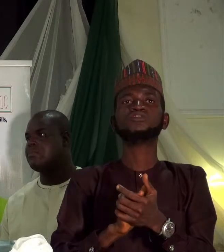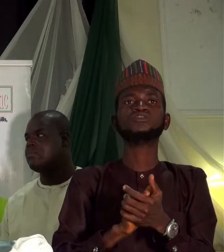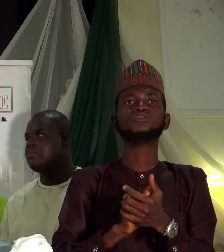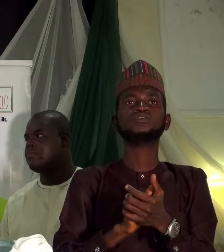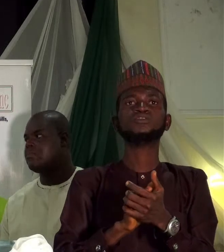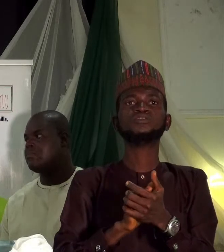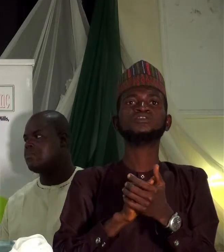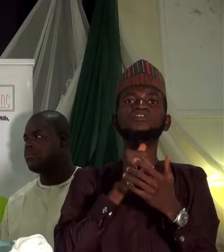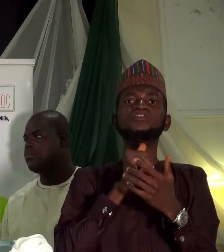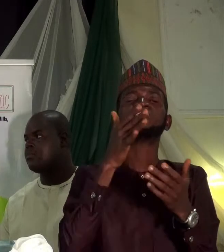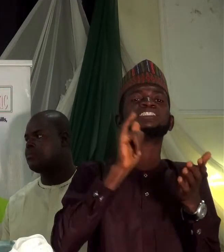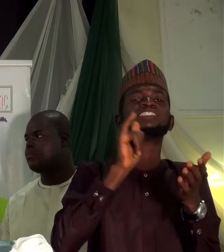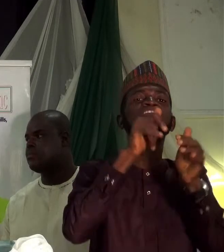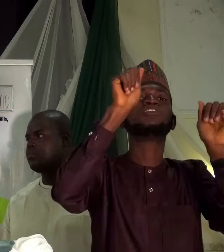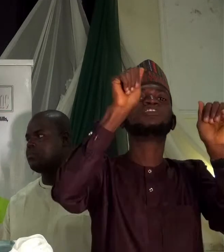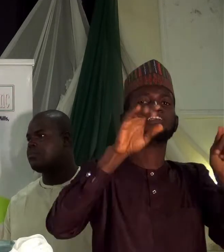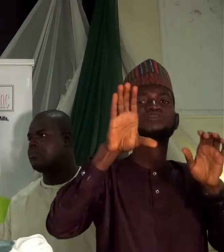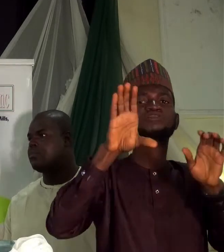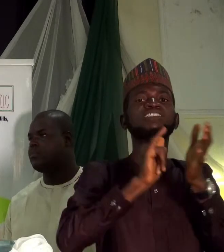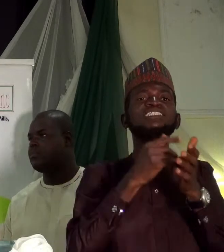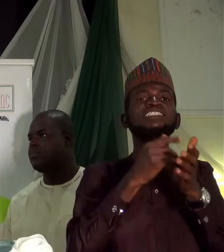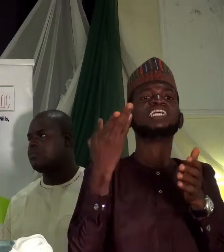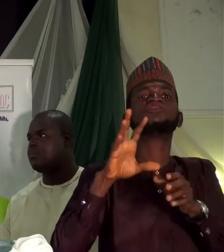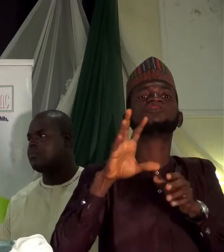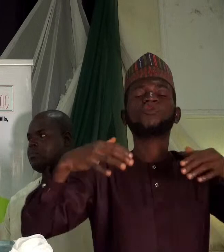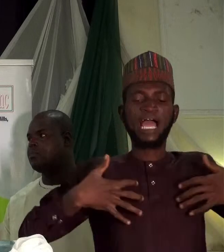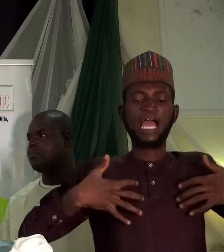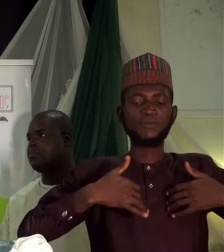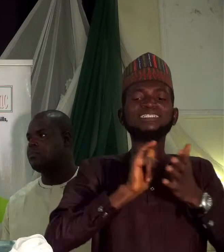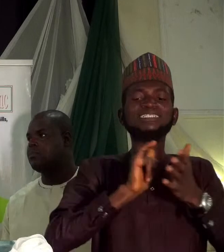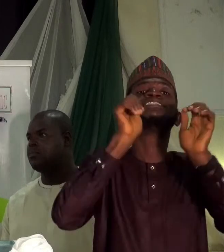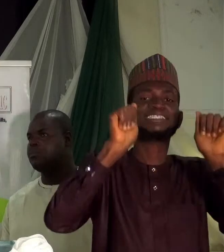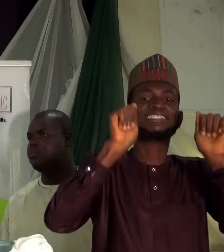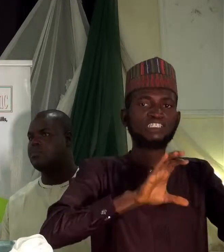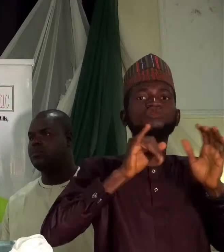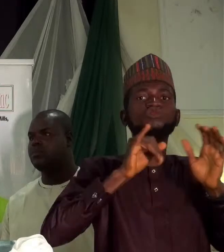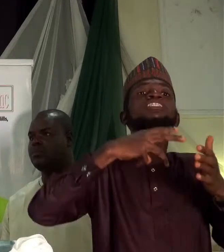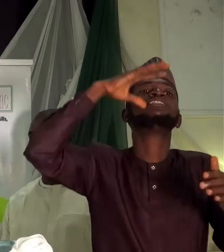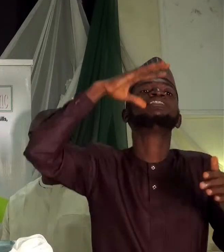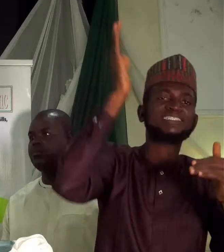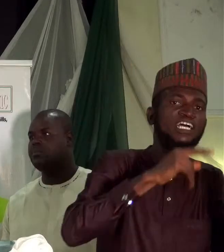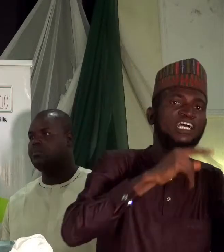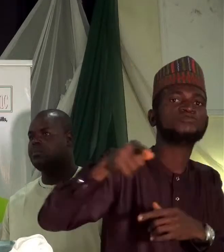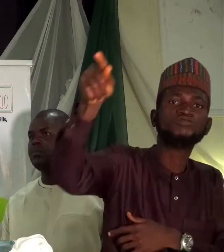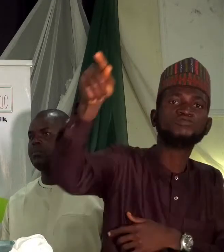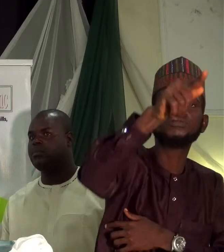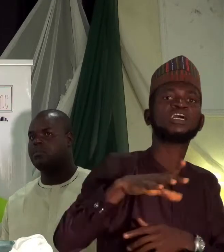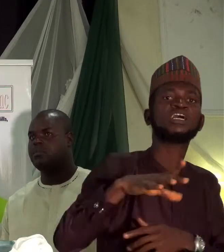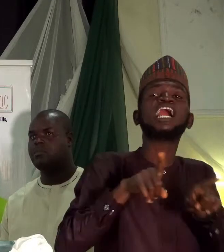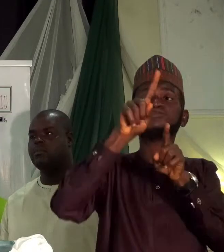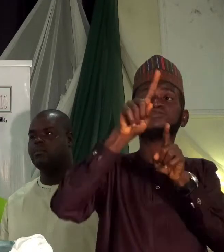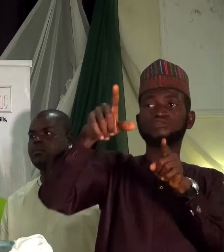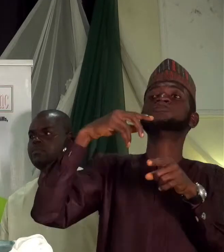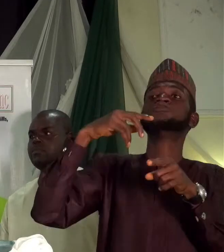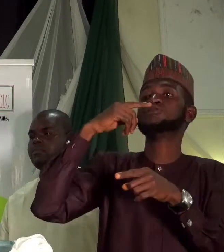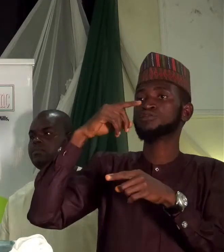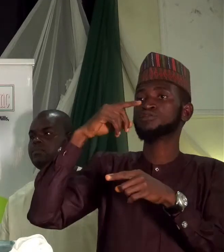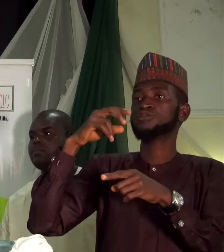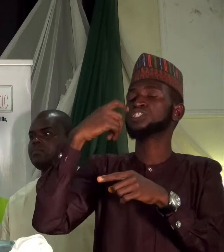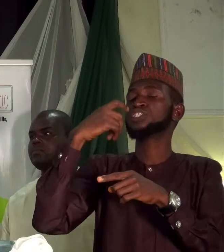se ju olo ko si nkan ohun. As I'm speaking to you, you are listening to me.